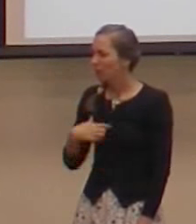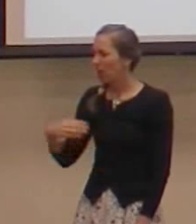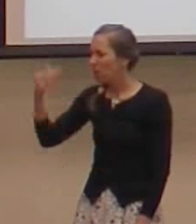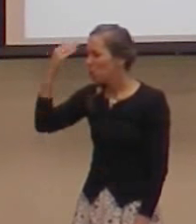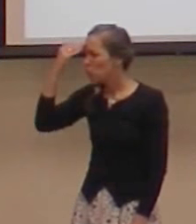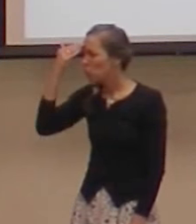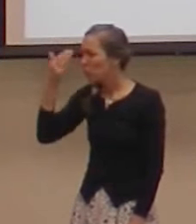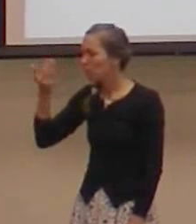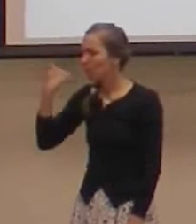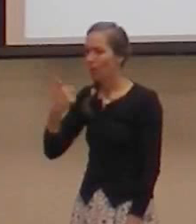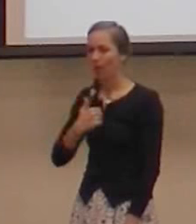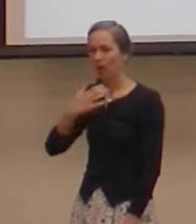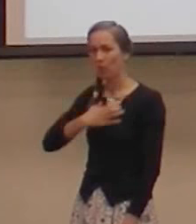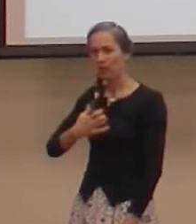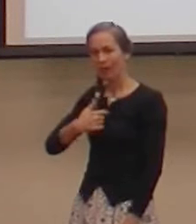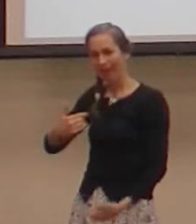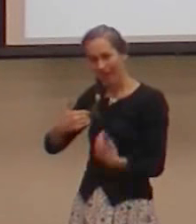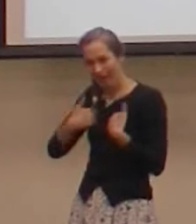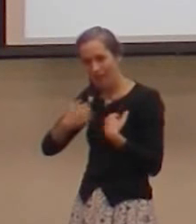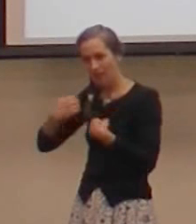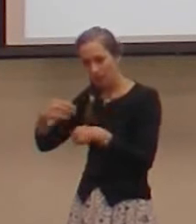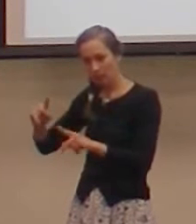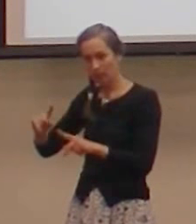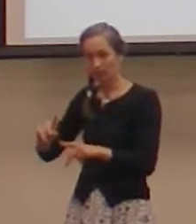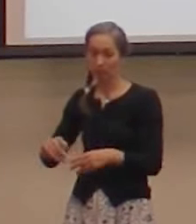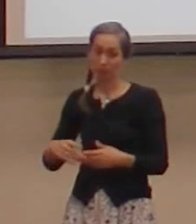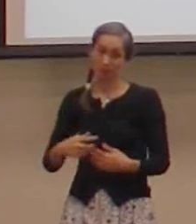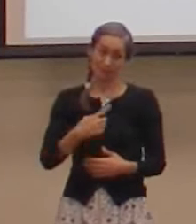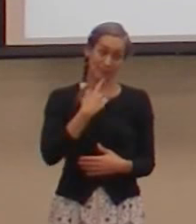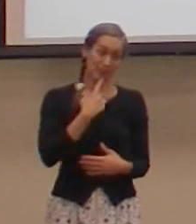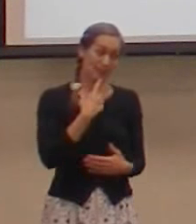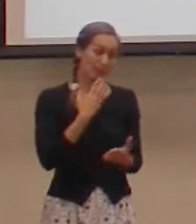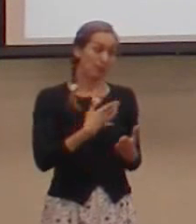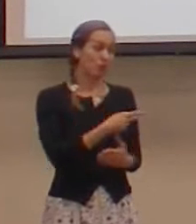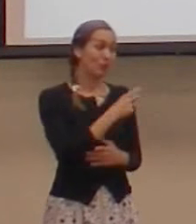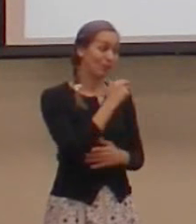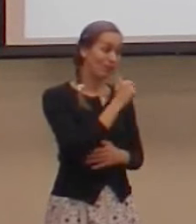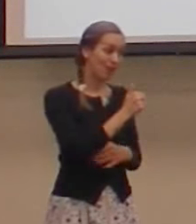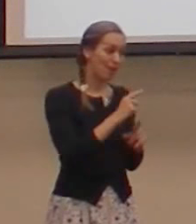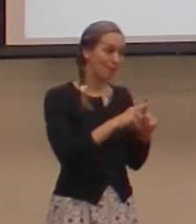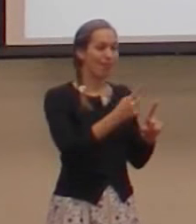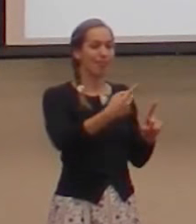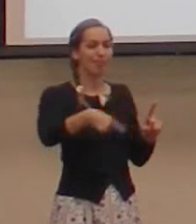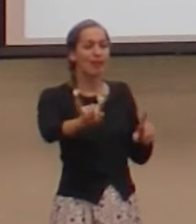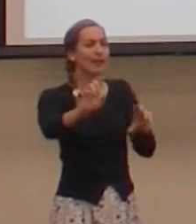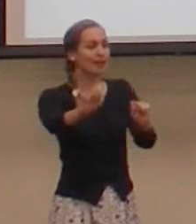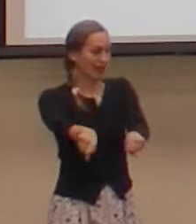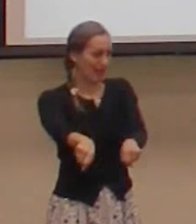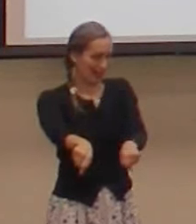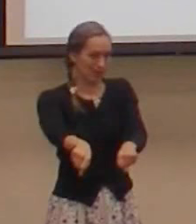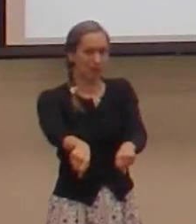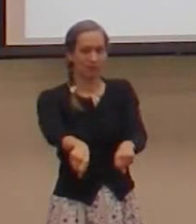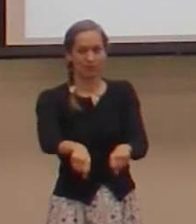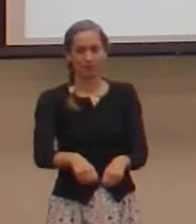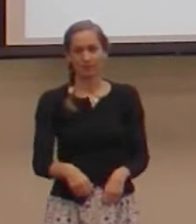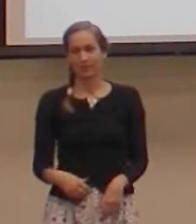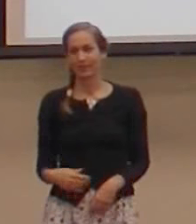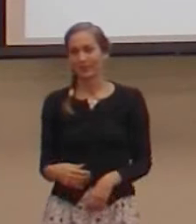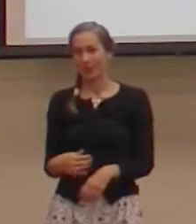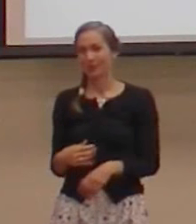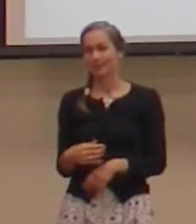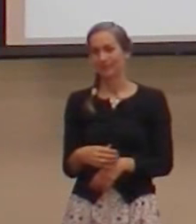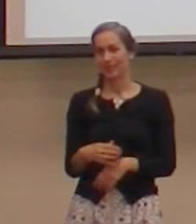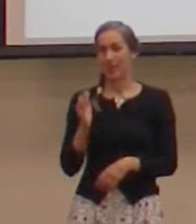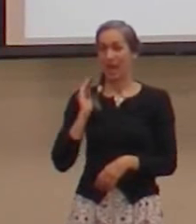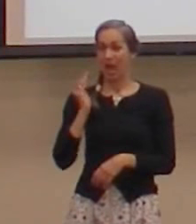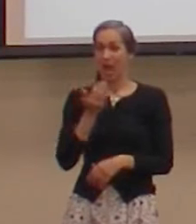had the opportunity. And our response is, well, maybe you didn't, but they can. And so we echo what Cory said. Our